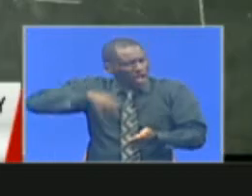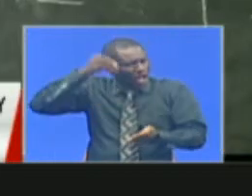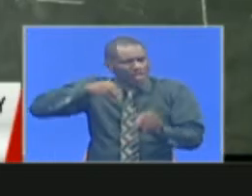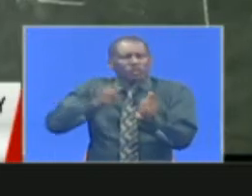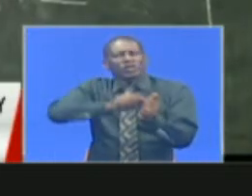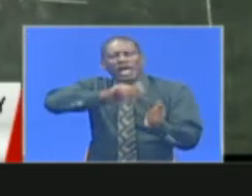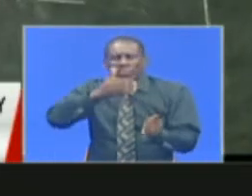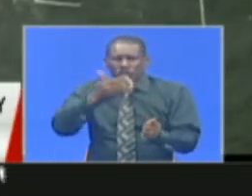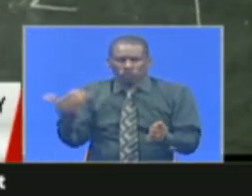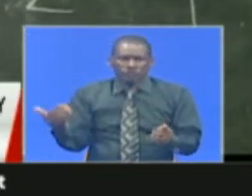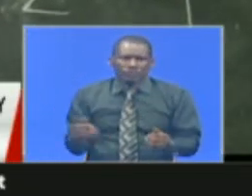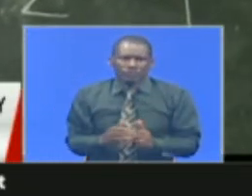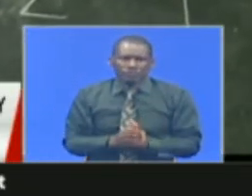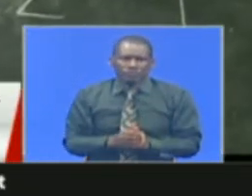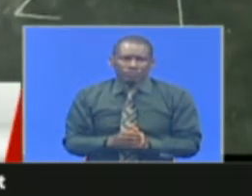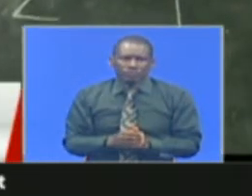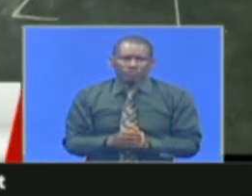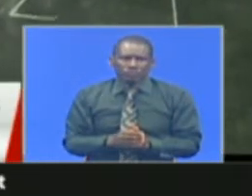rest.